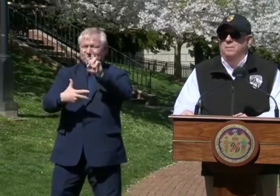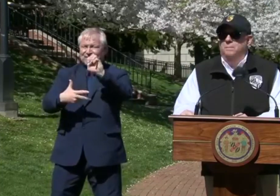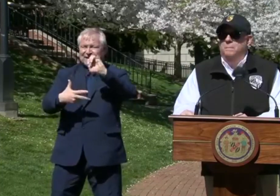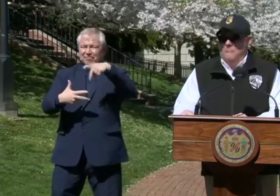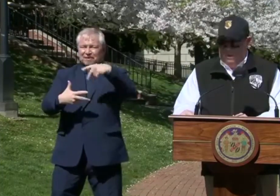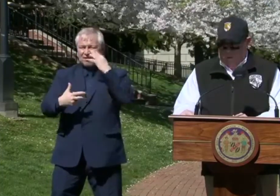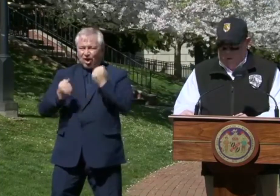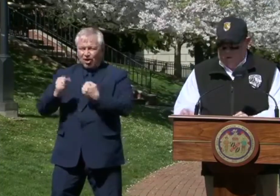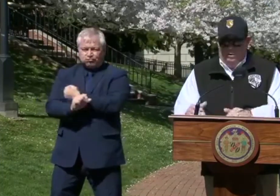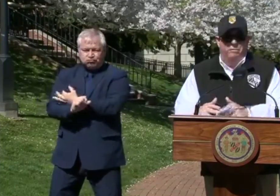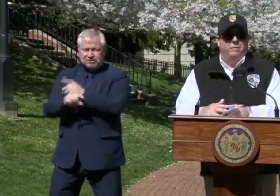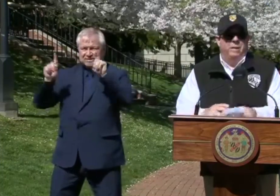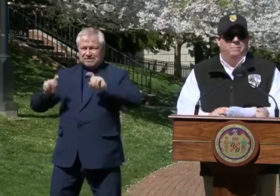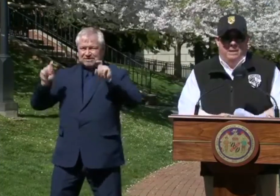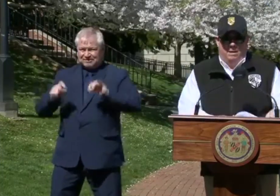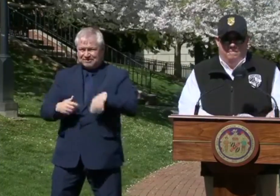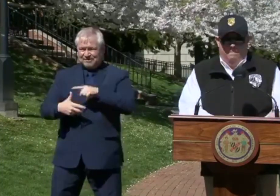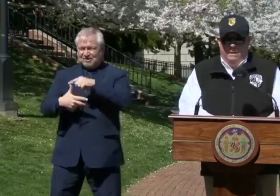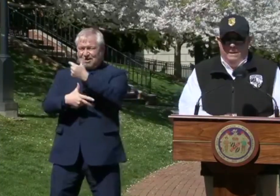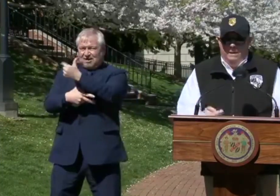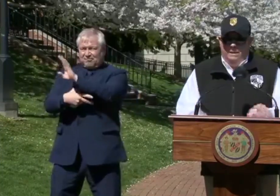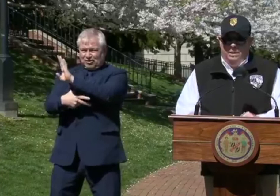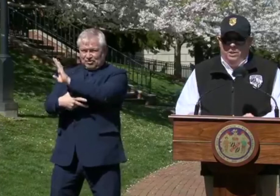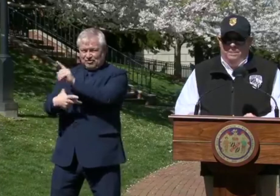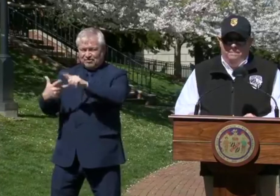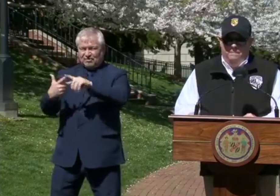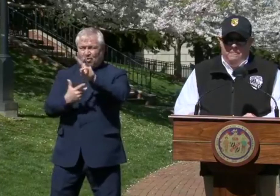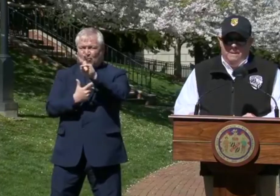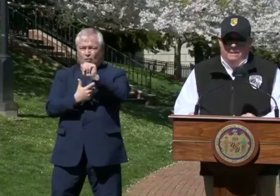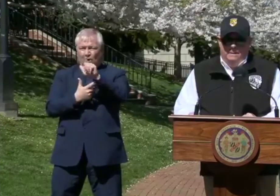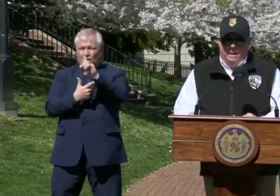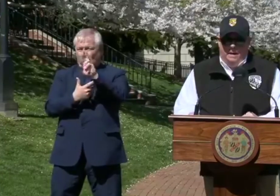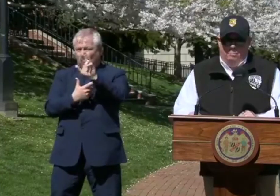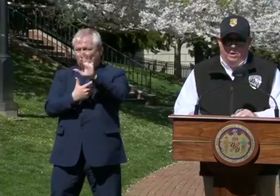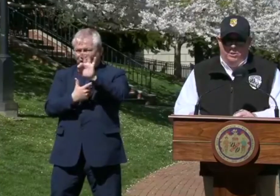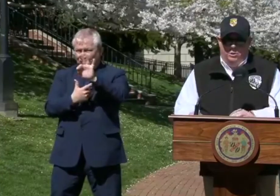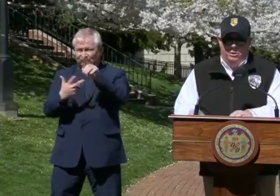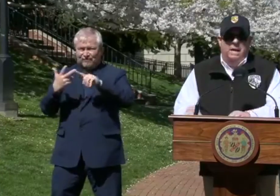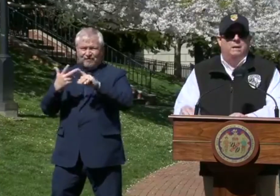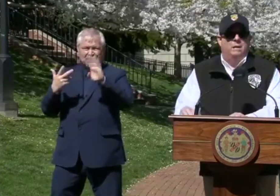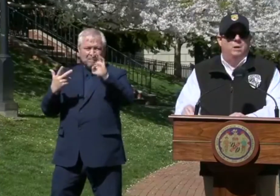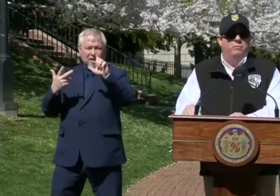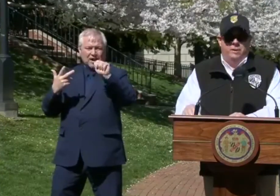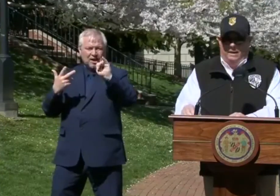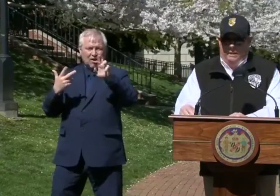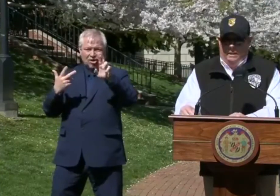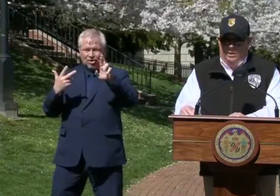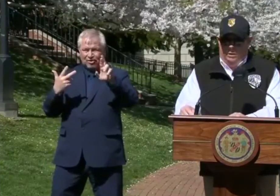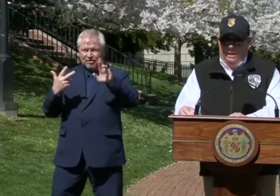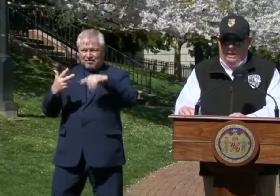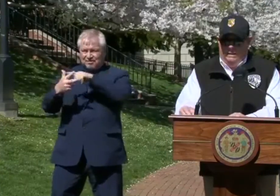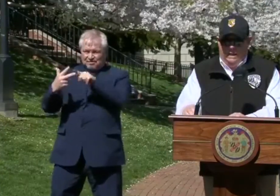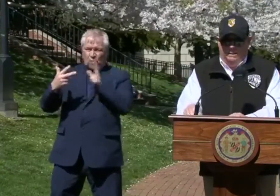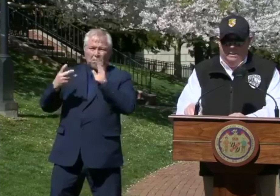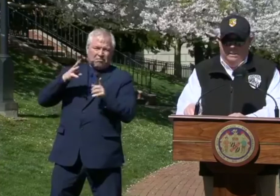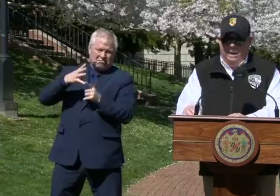Burnie, Waldorf, and Bel Air. In addition, today a Prince George's County COVID-19